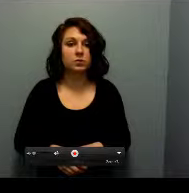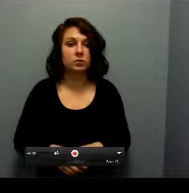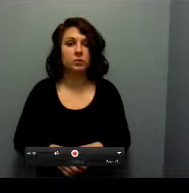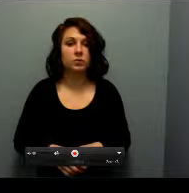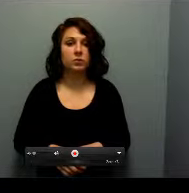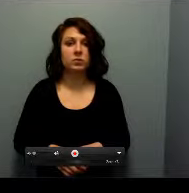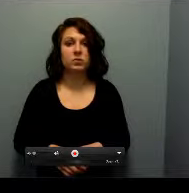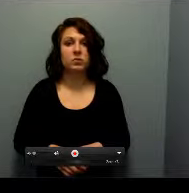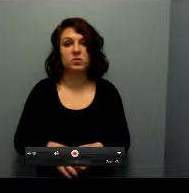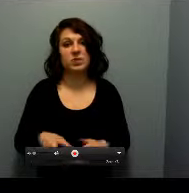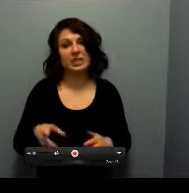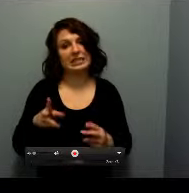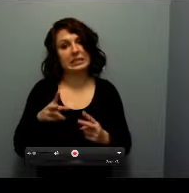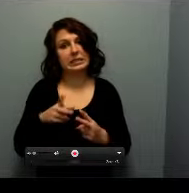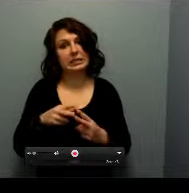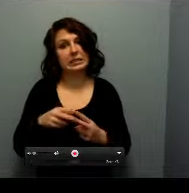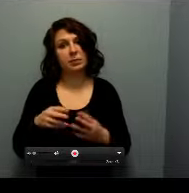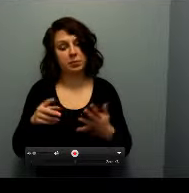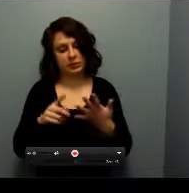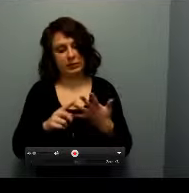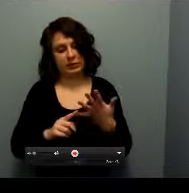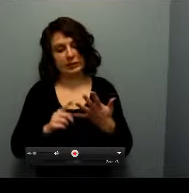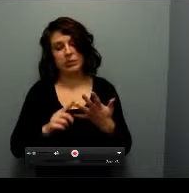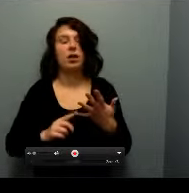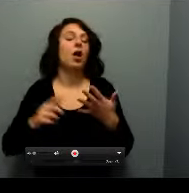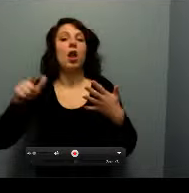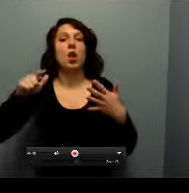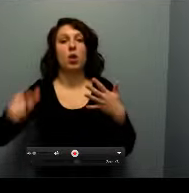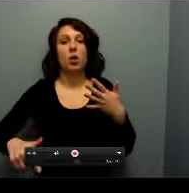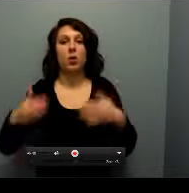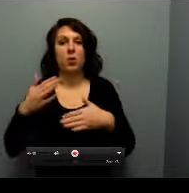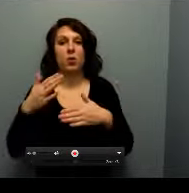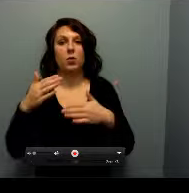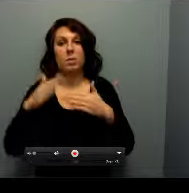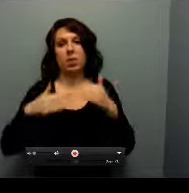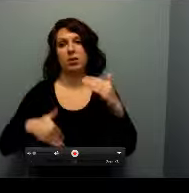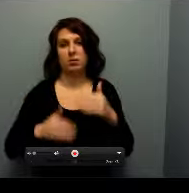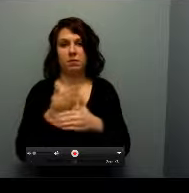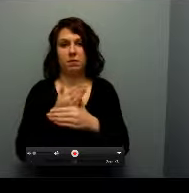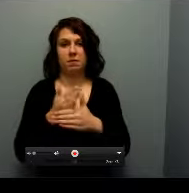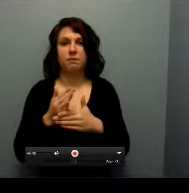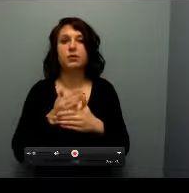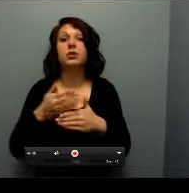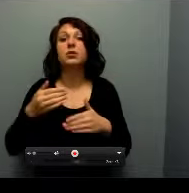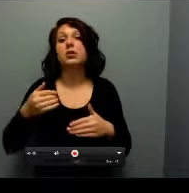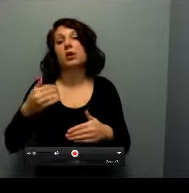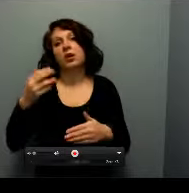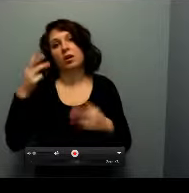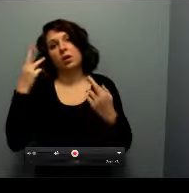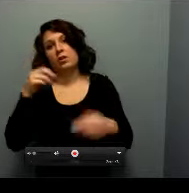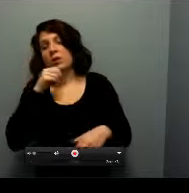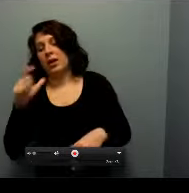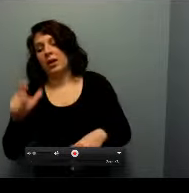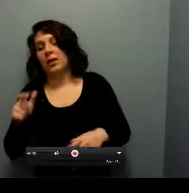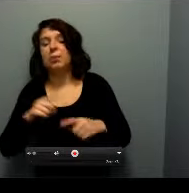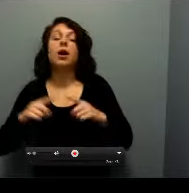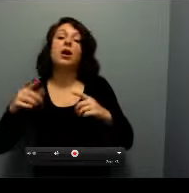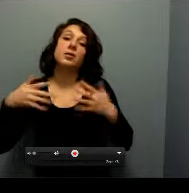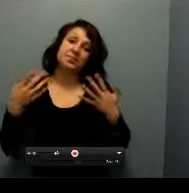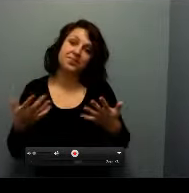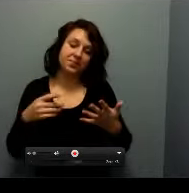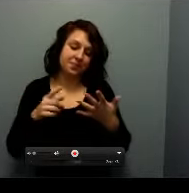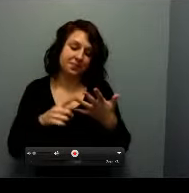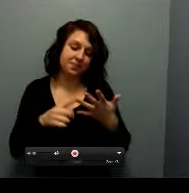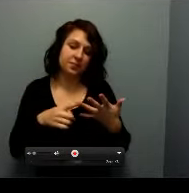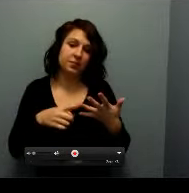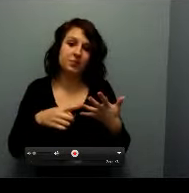Then we have a couple of low average ratings, which hopefully you won't have to use, but if you do, we have a needs improvement. This